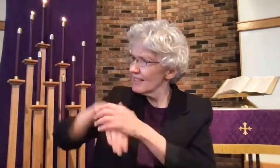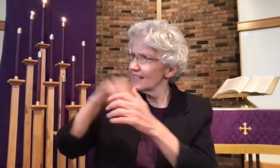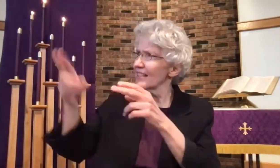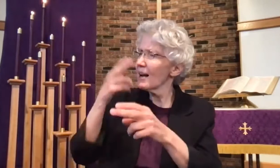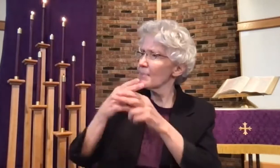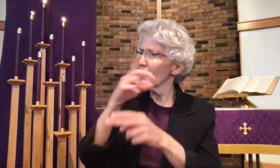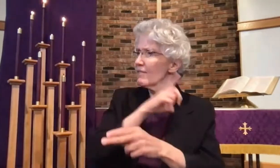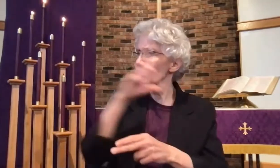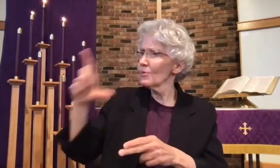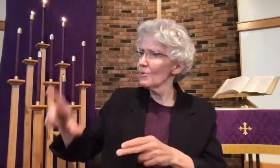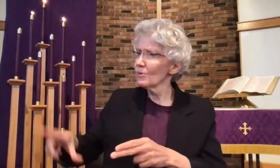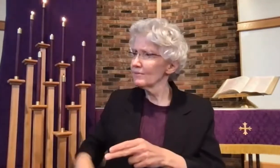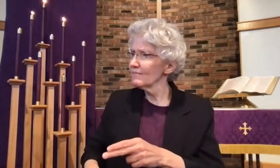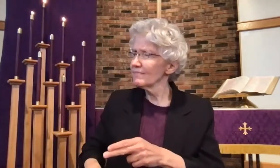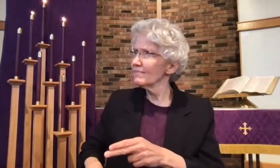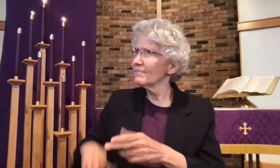You come in the name of the Lord.